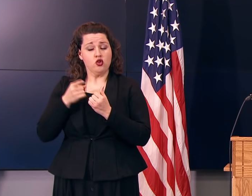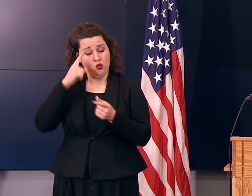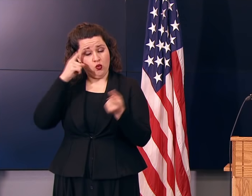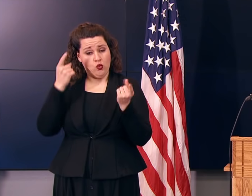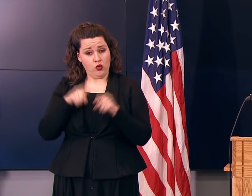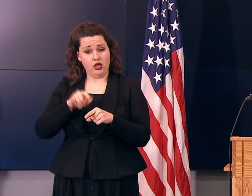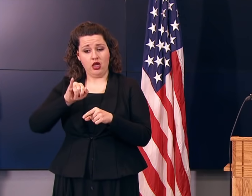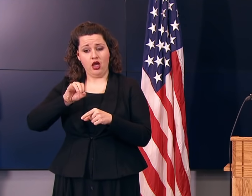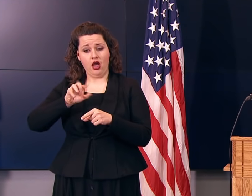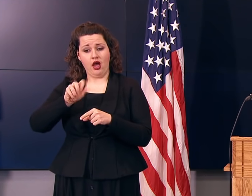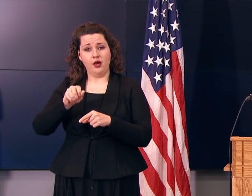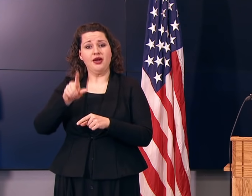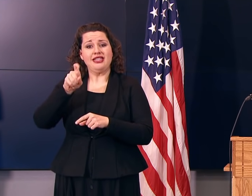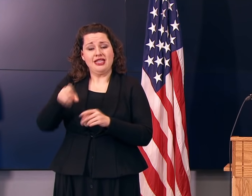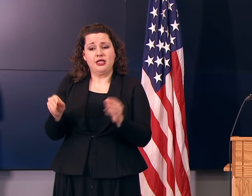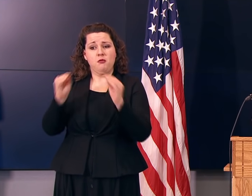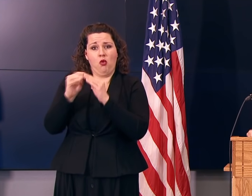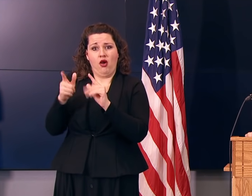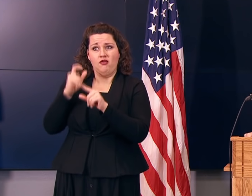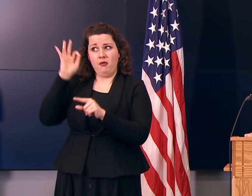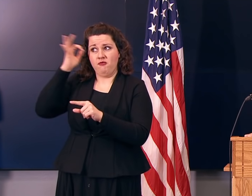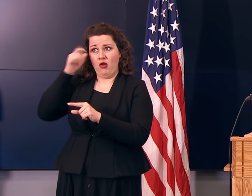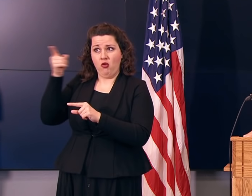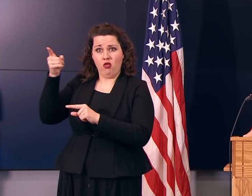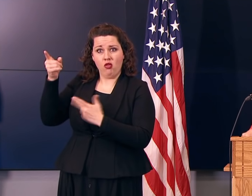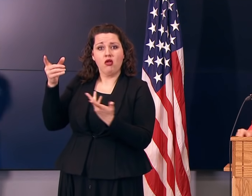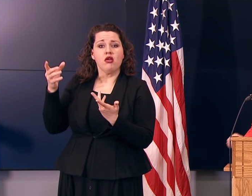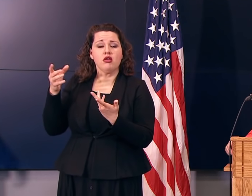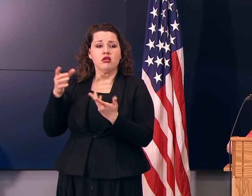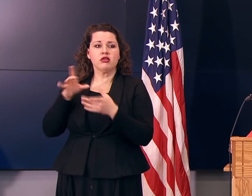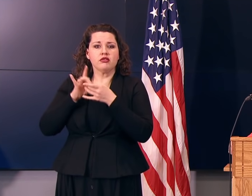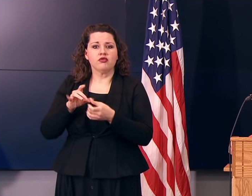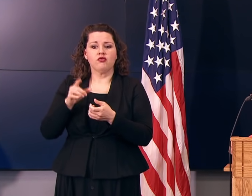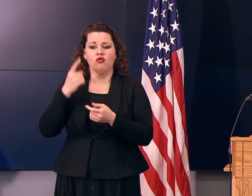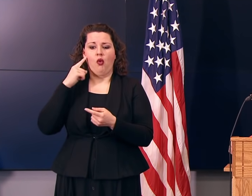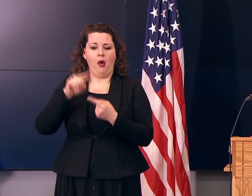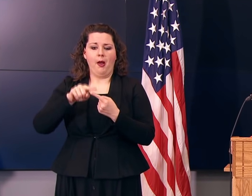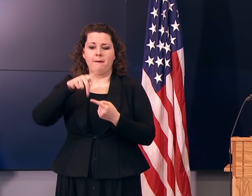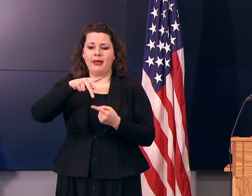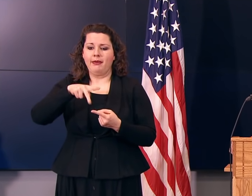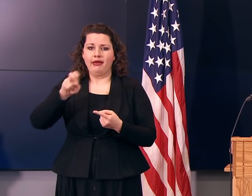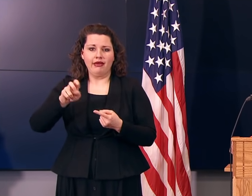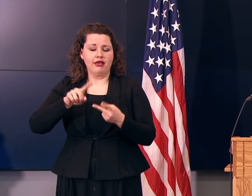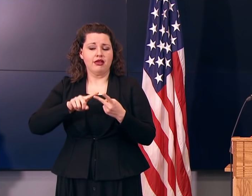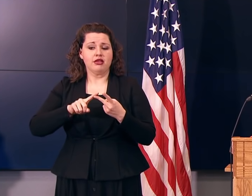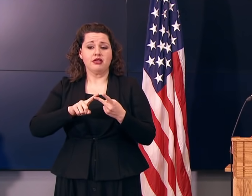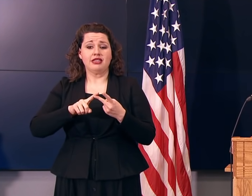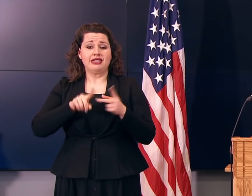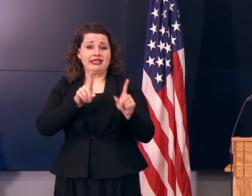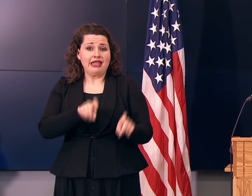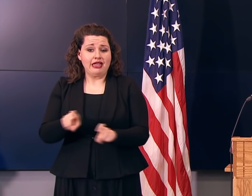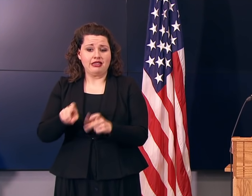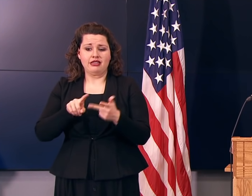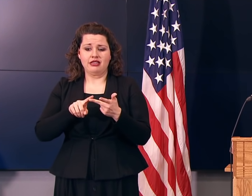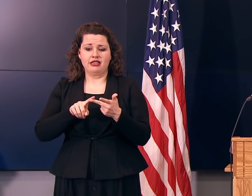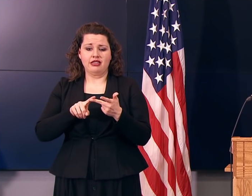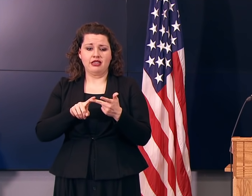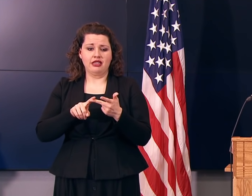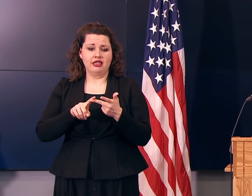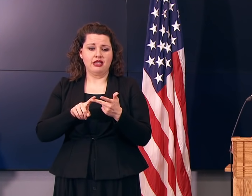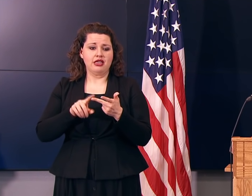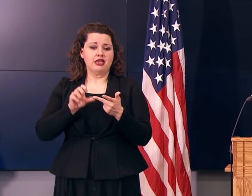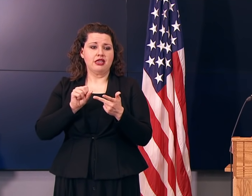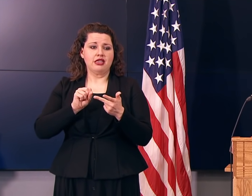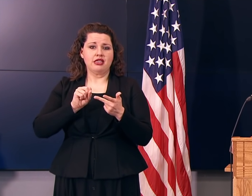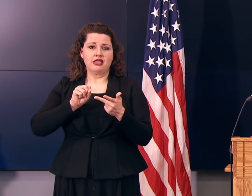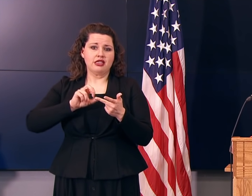needs more from the feds in terms of aid, PPEs, testing, SNAP assistant